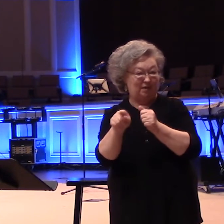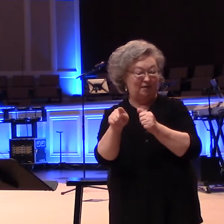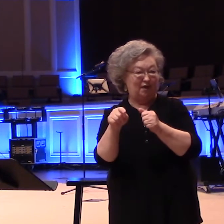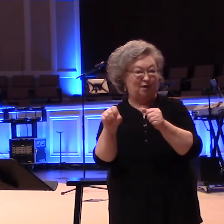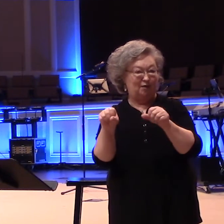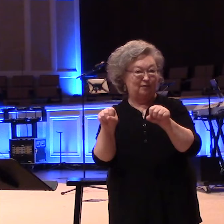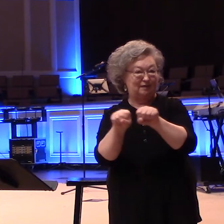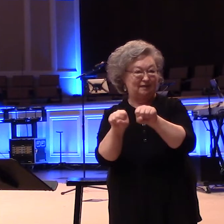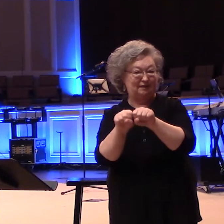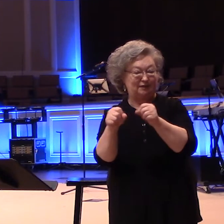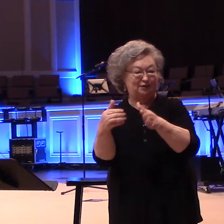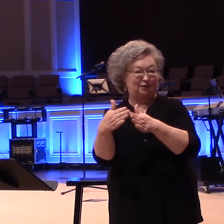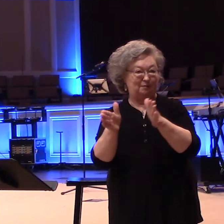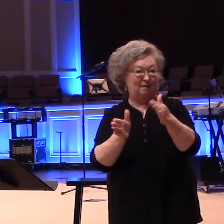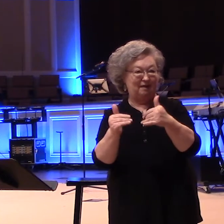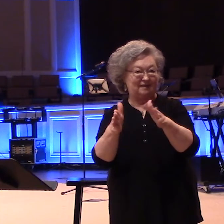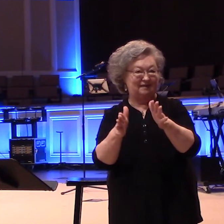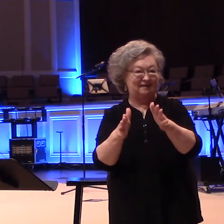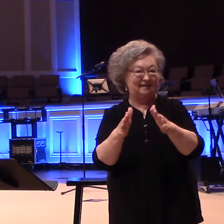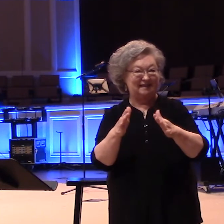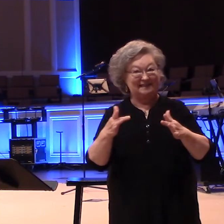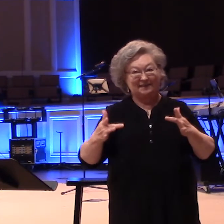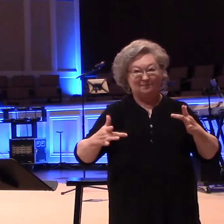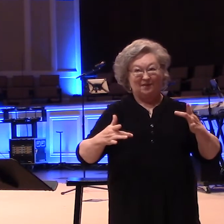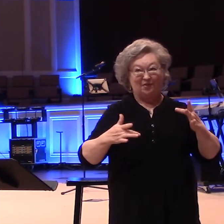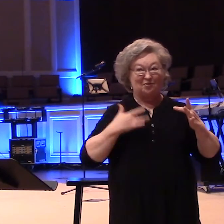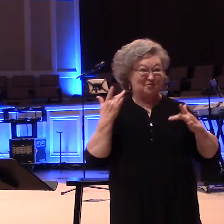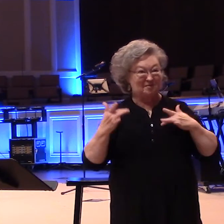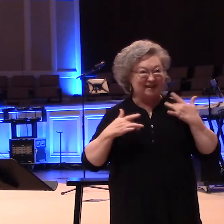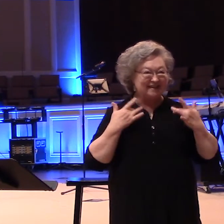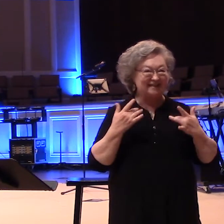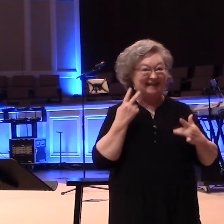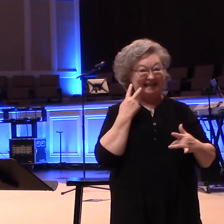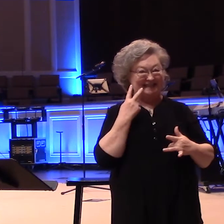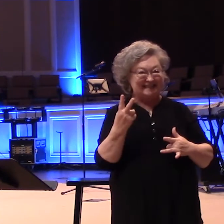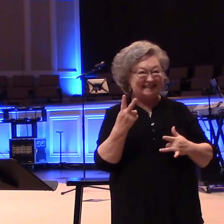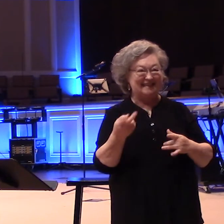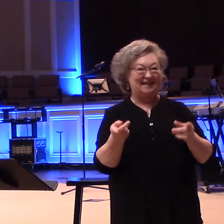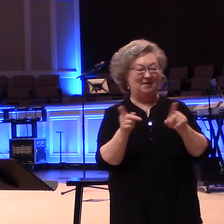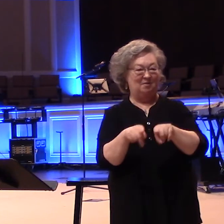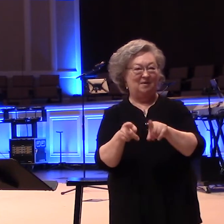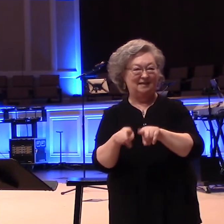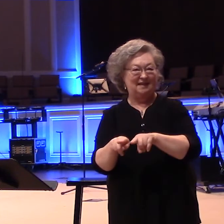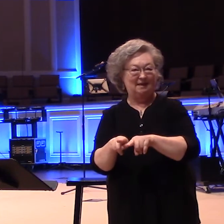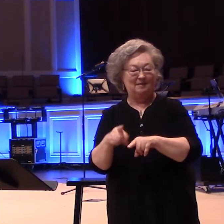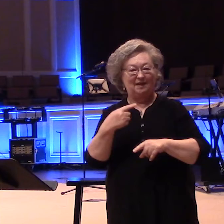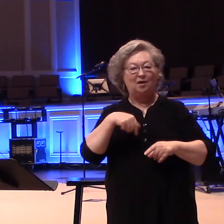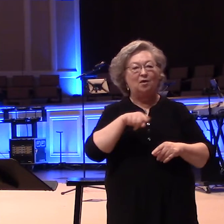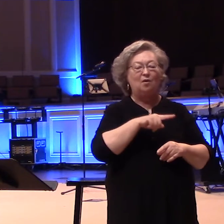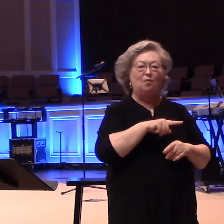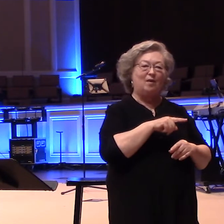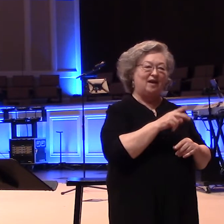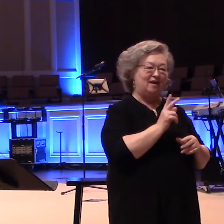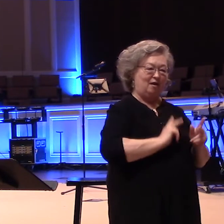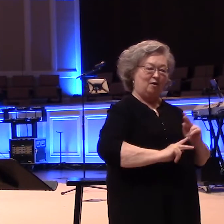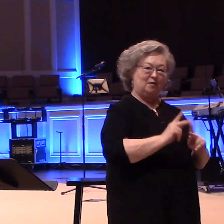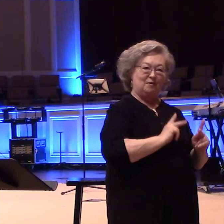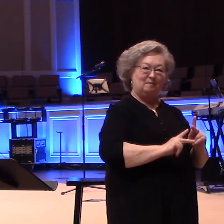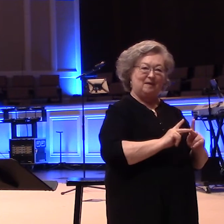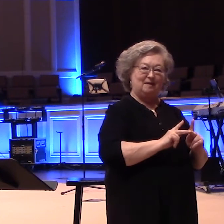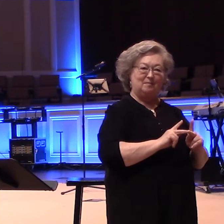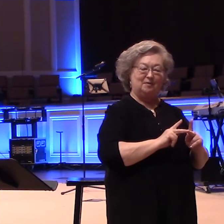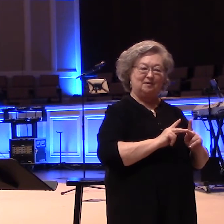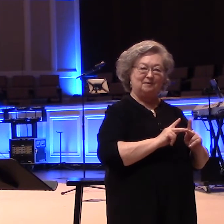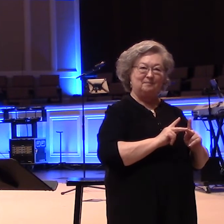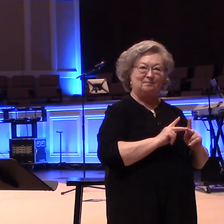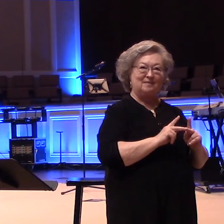Isn't it a thrill to be invited to be a delight to the nations? To be the kind of people through whom all the nations can